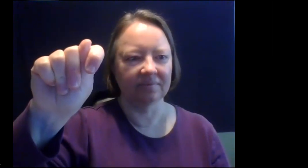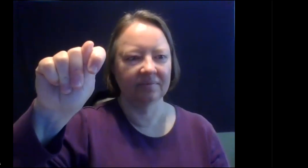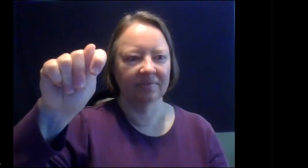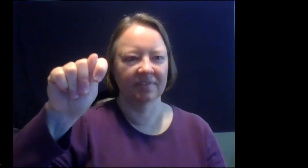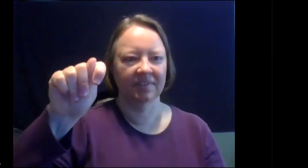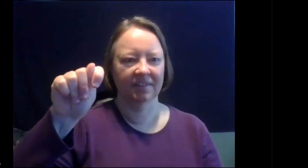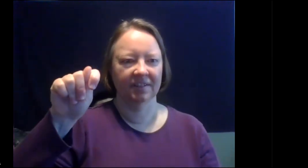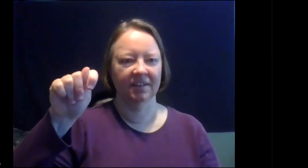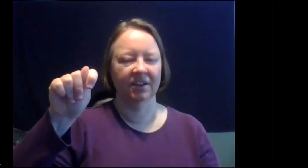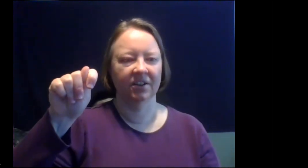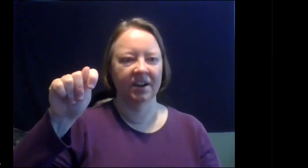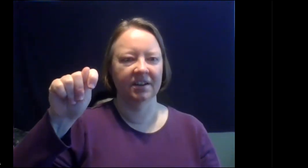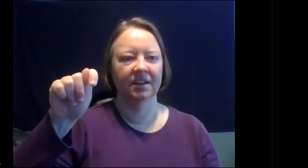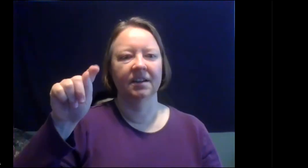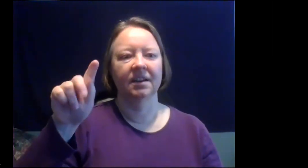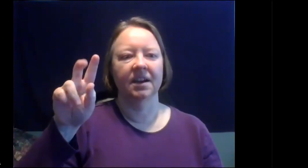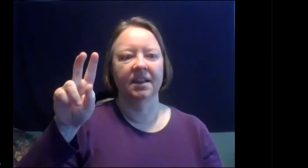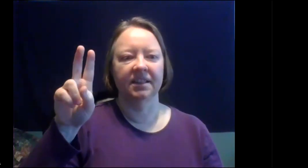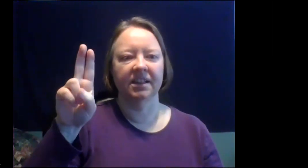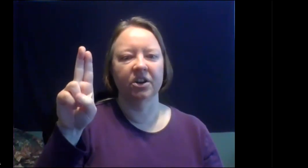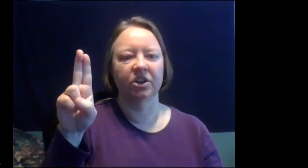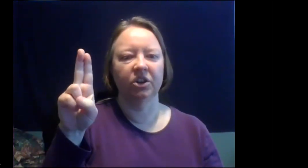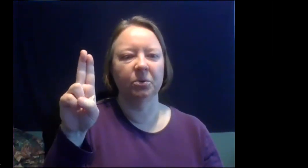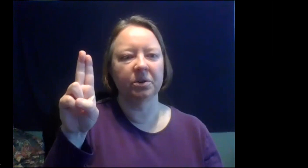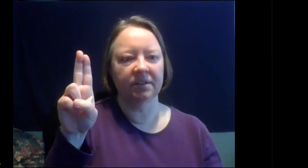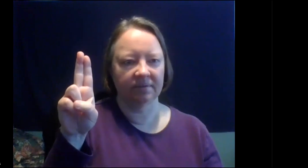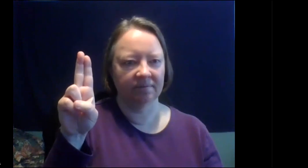All right. And then the letter U